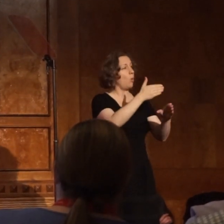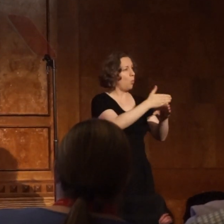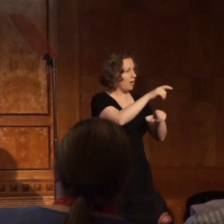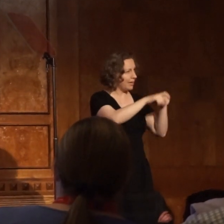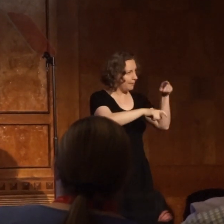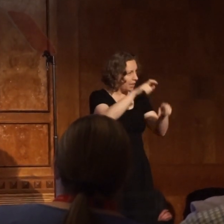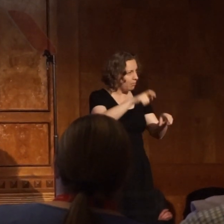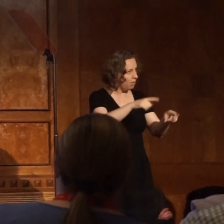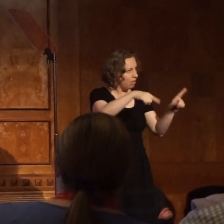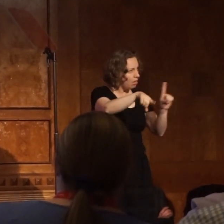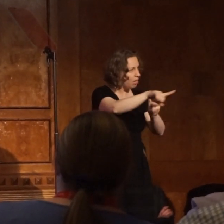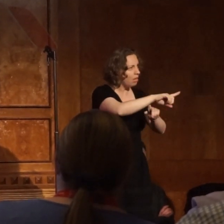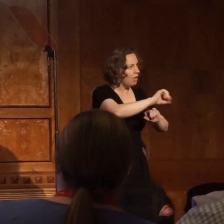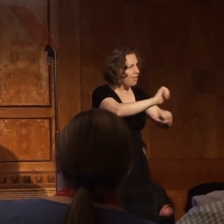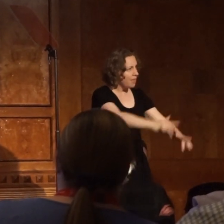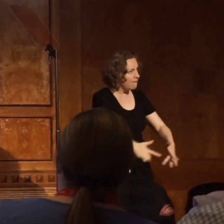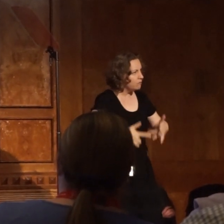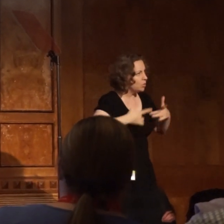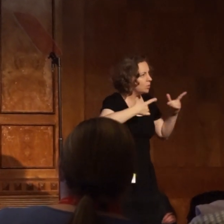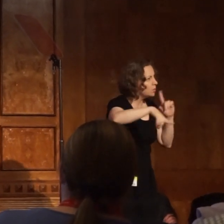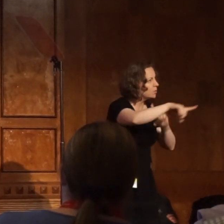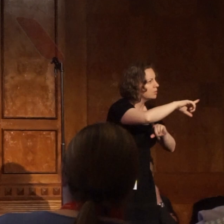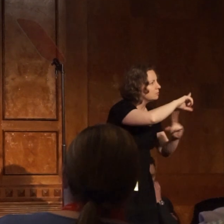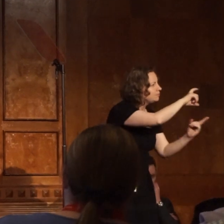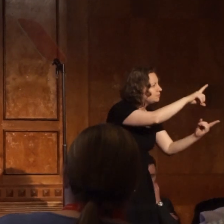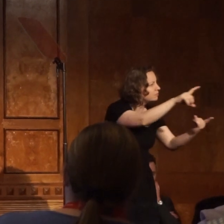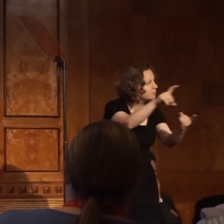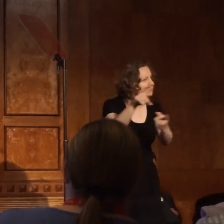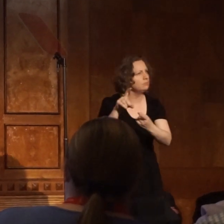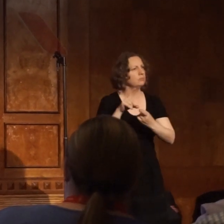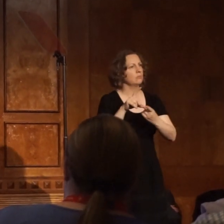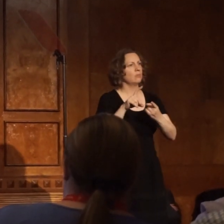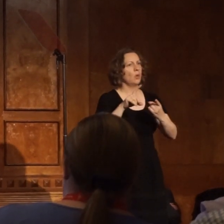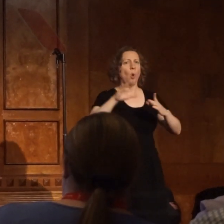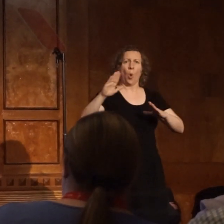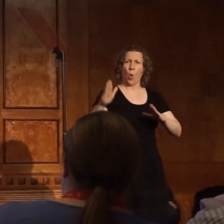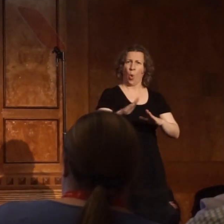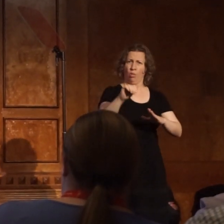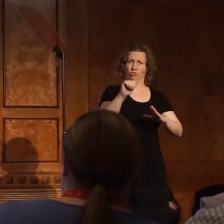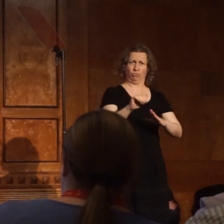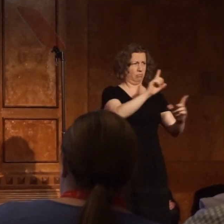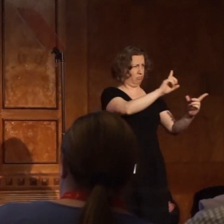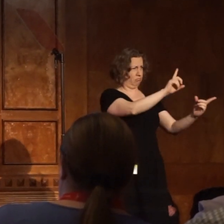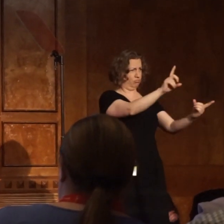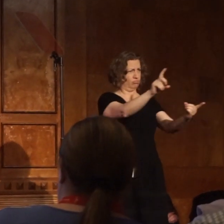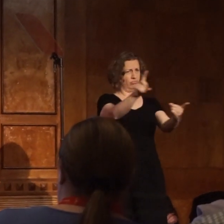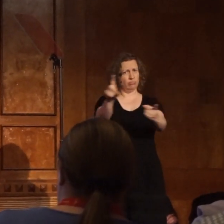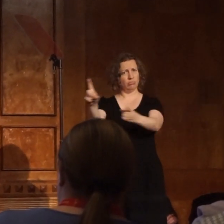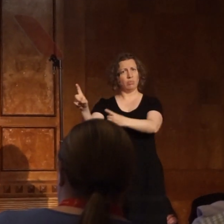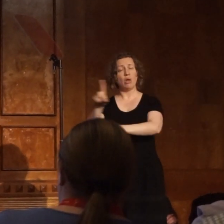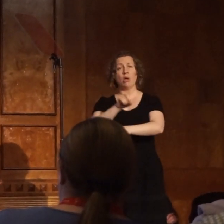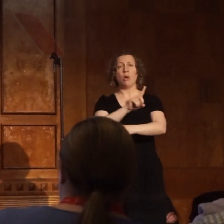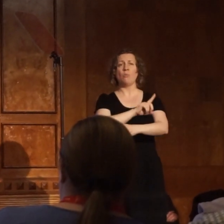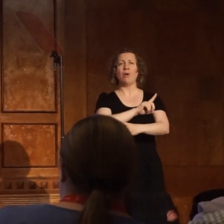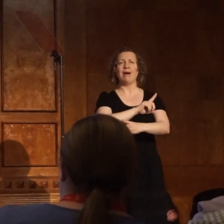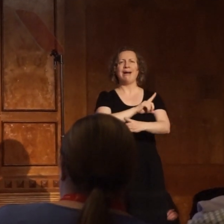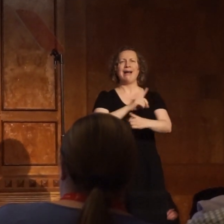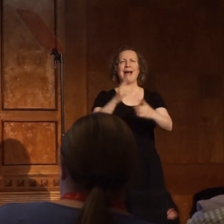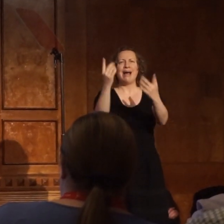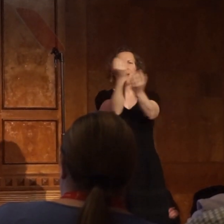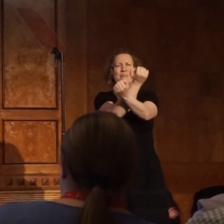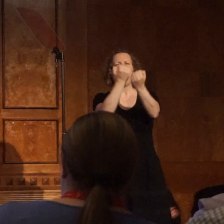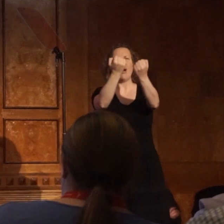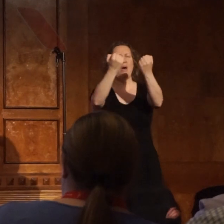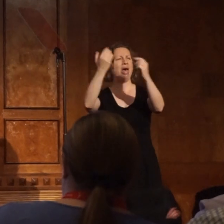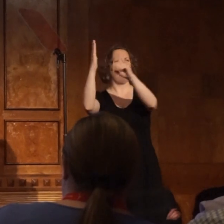Genuinely listened to. Everybody must be genuinely listened to because abuse of power often